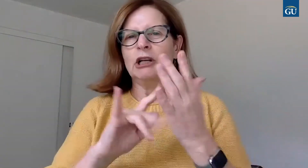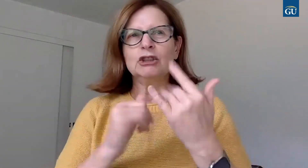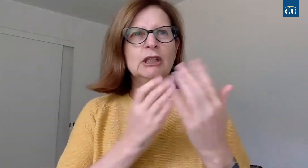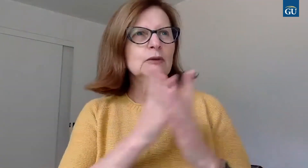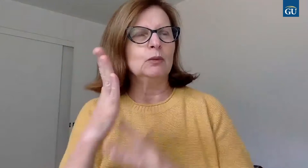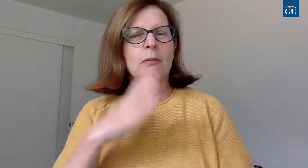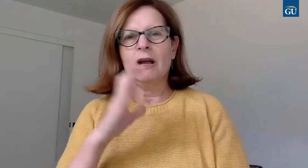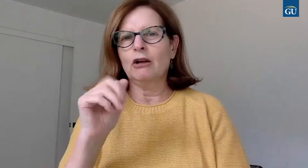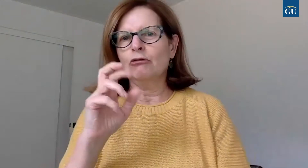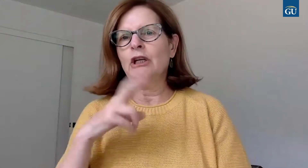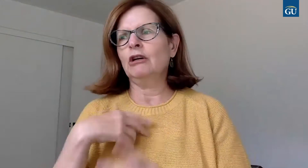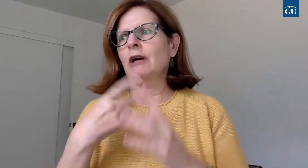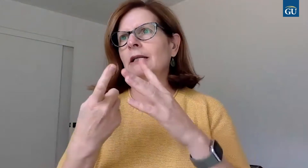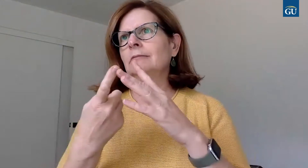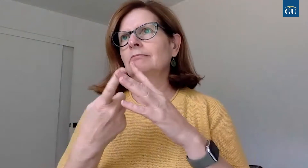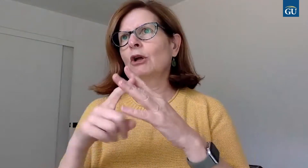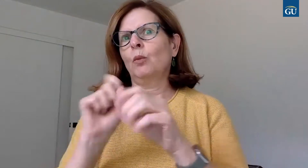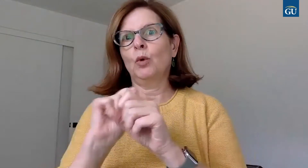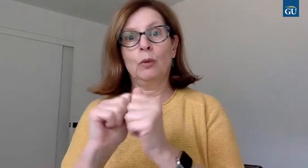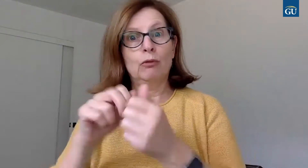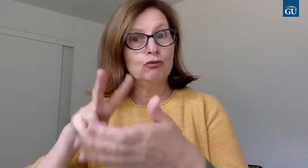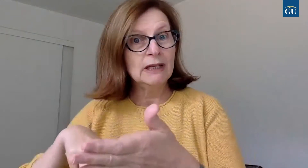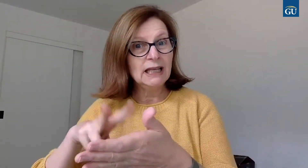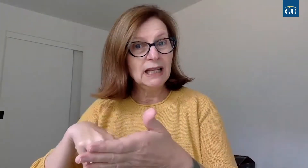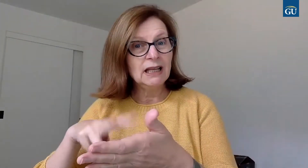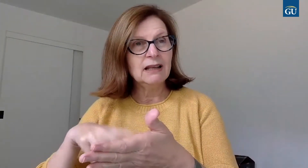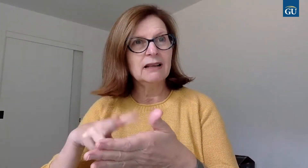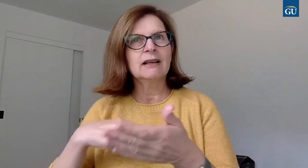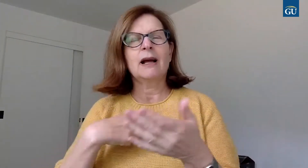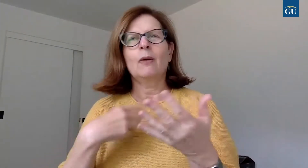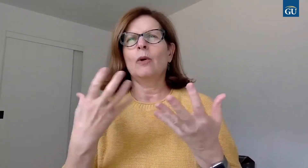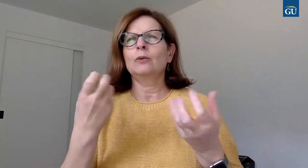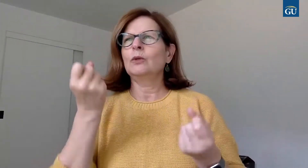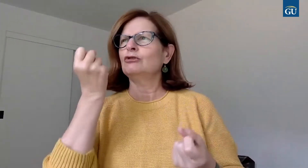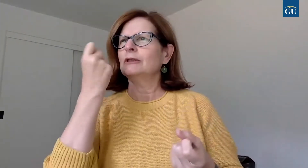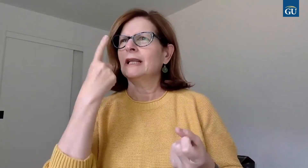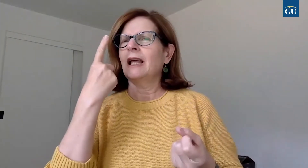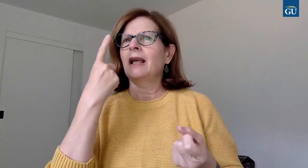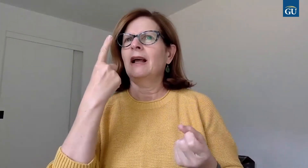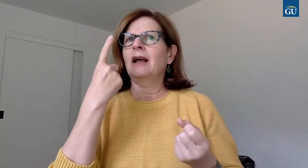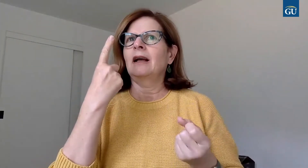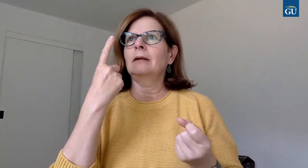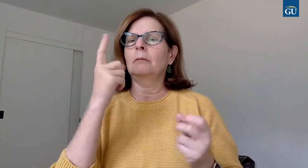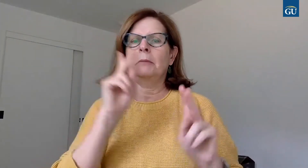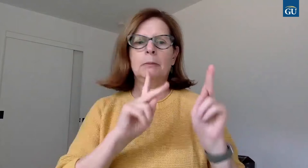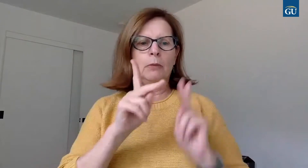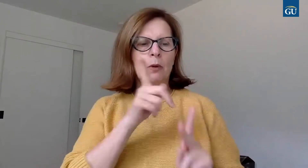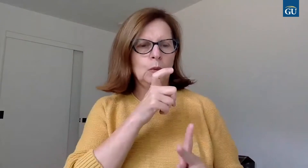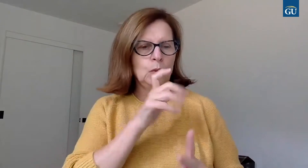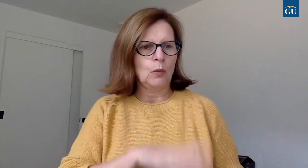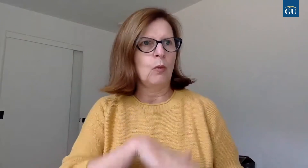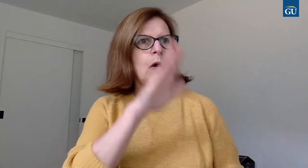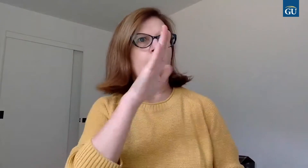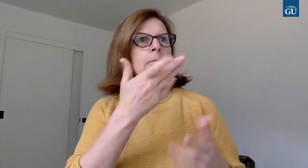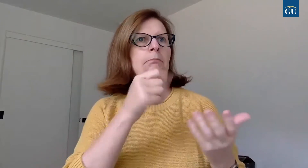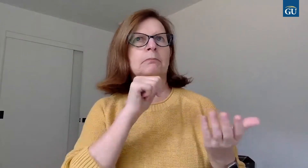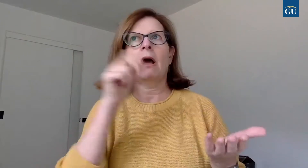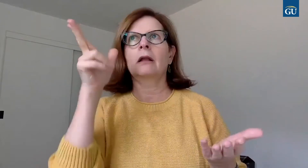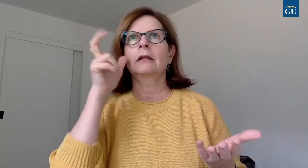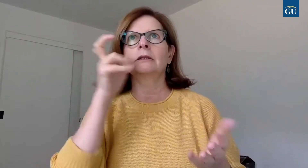I've done different projects throughout my career. I started with reading. I wanted to understand people who